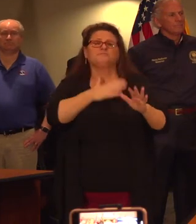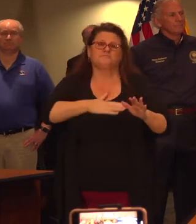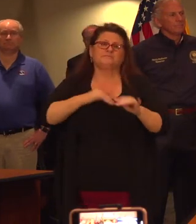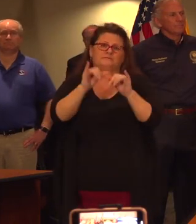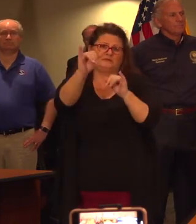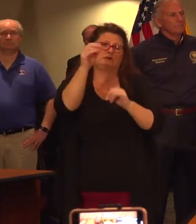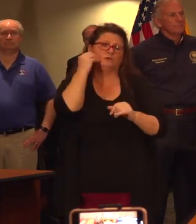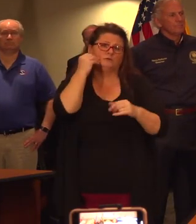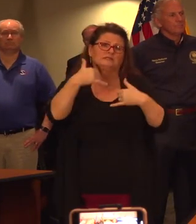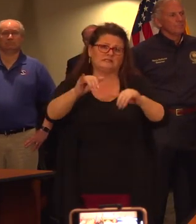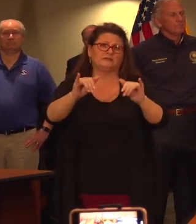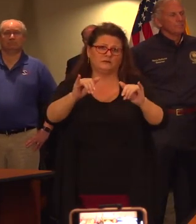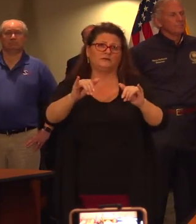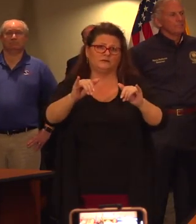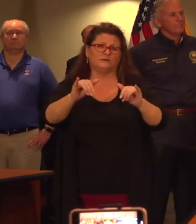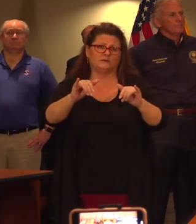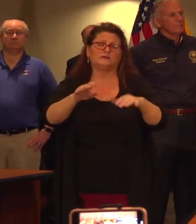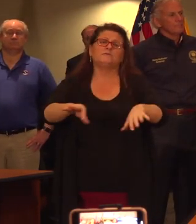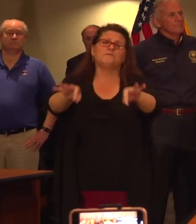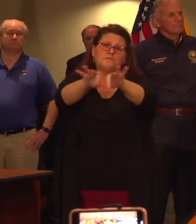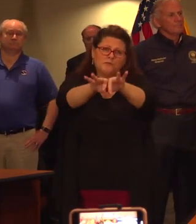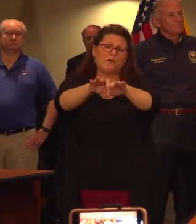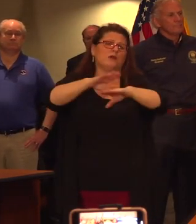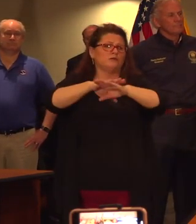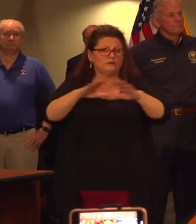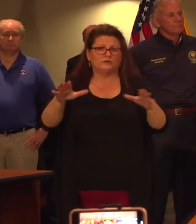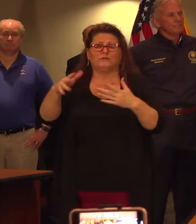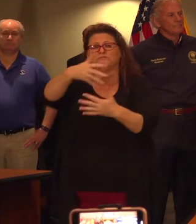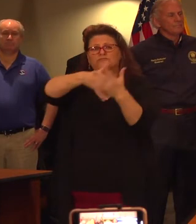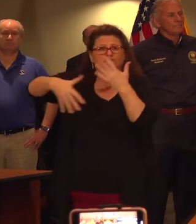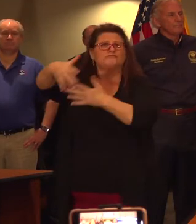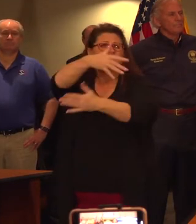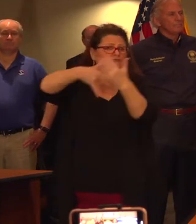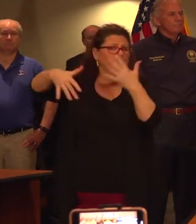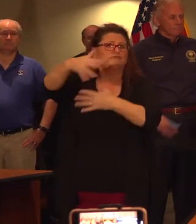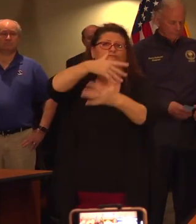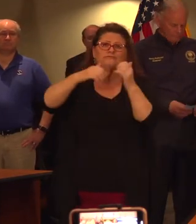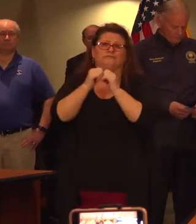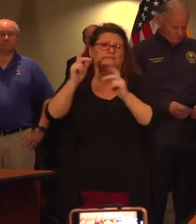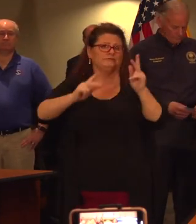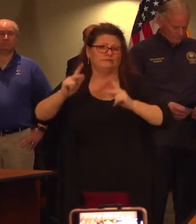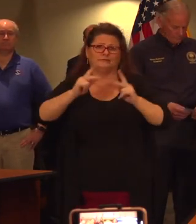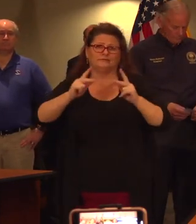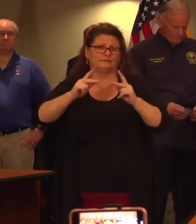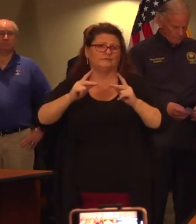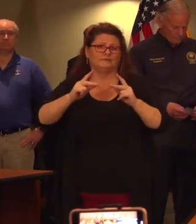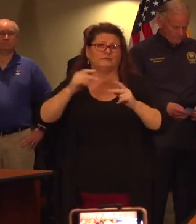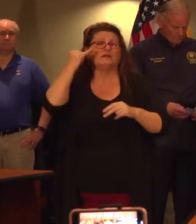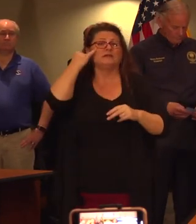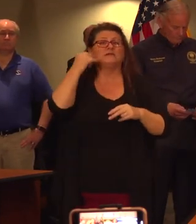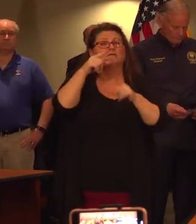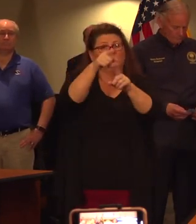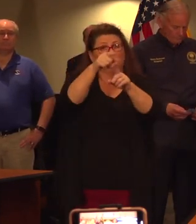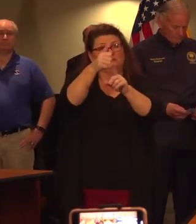and limiting contacts is critical to controlling the spread of the virus and ultimately in saving lives. If you're 65